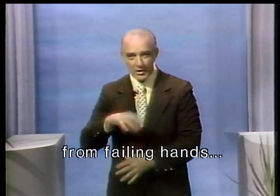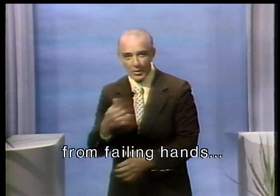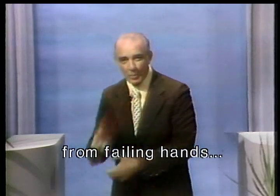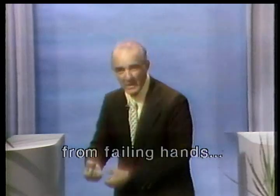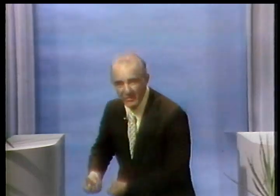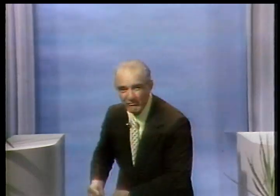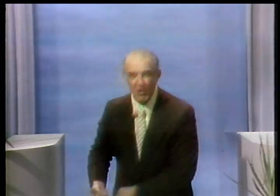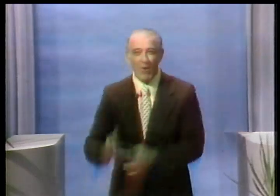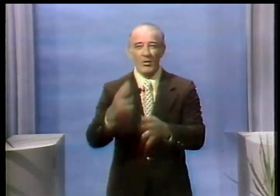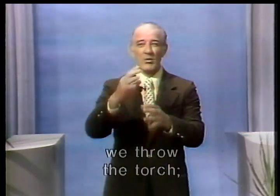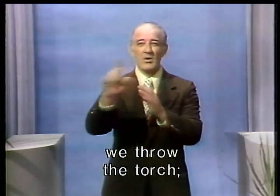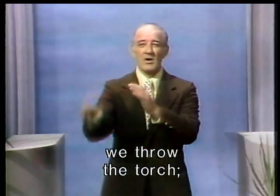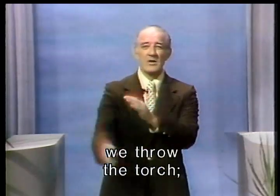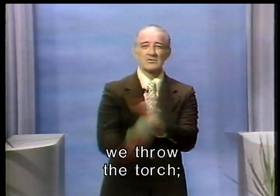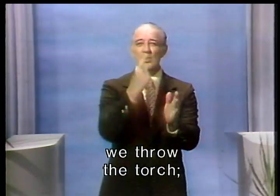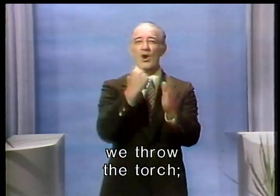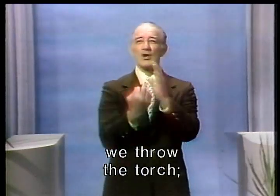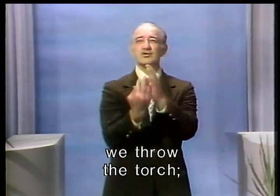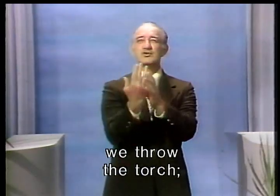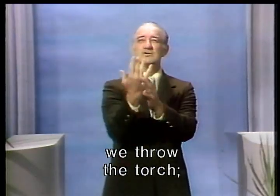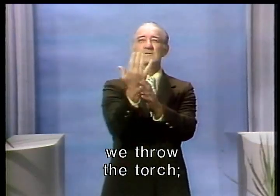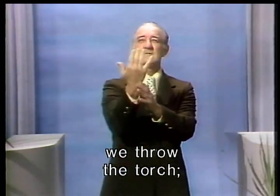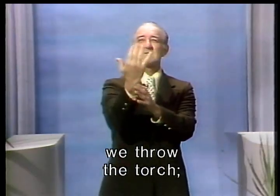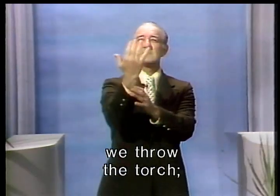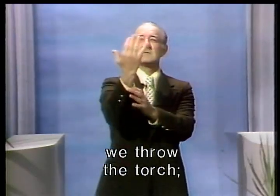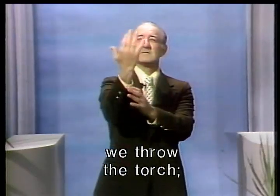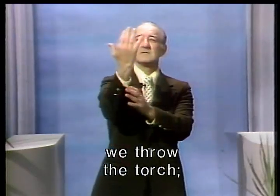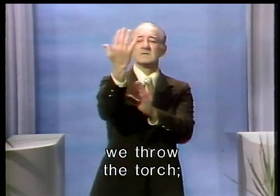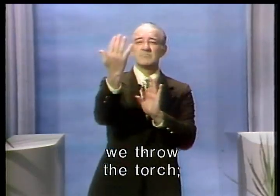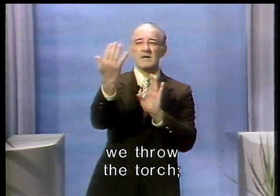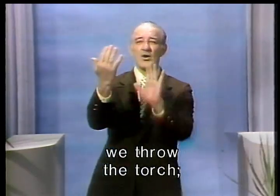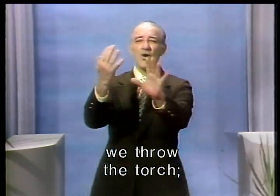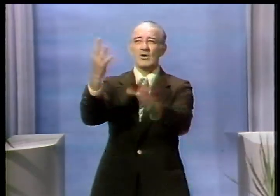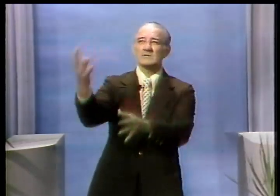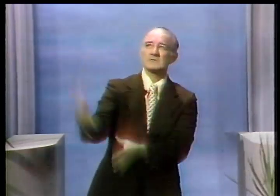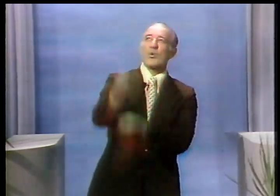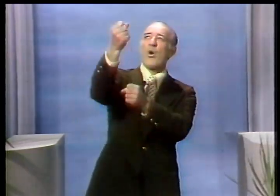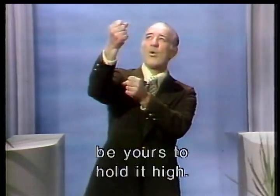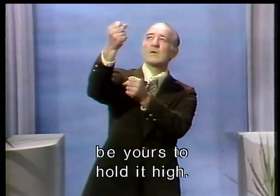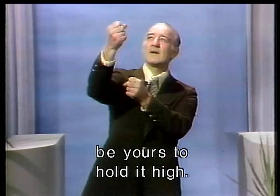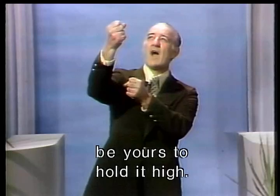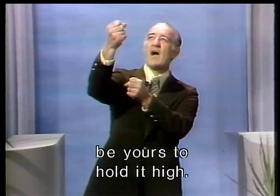we throw the torch, be yours to hold it high.